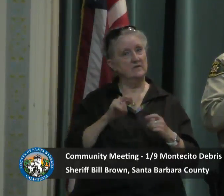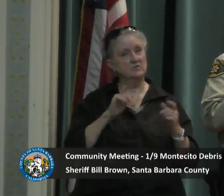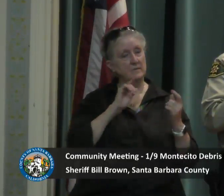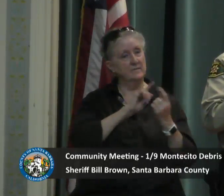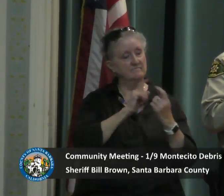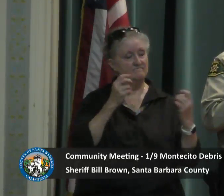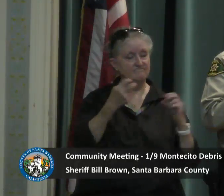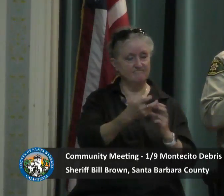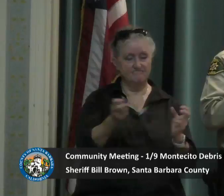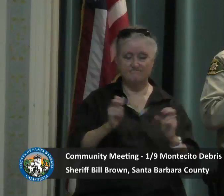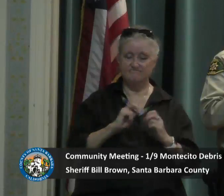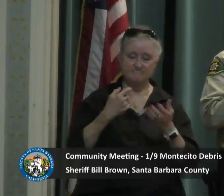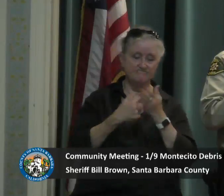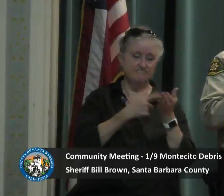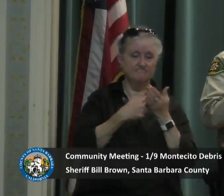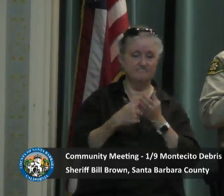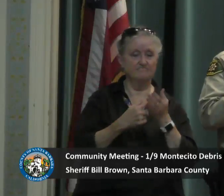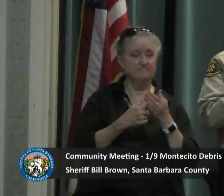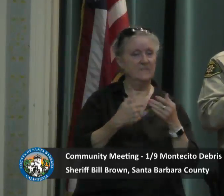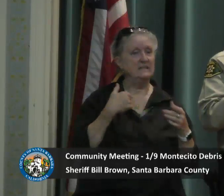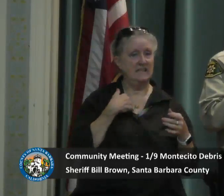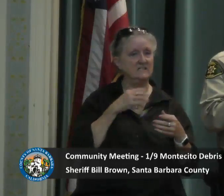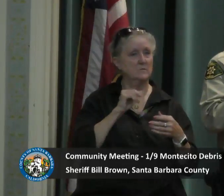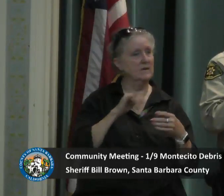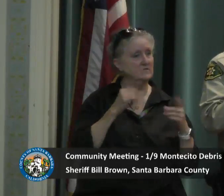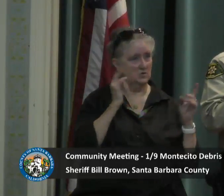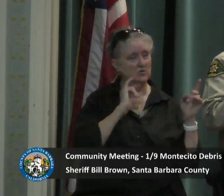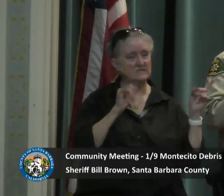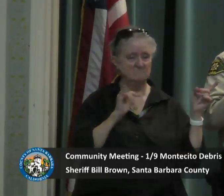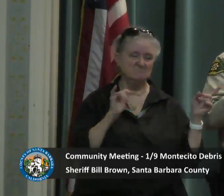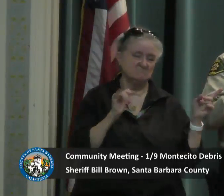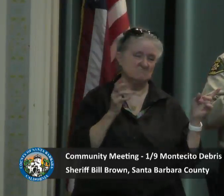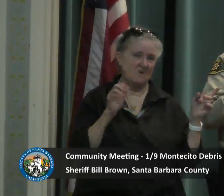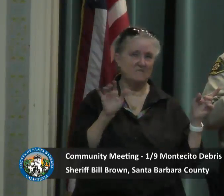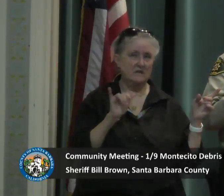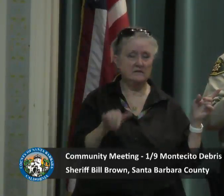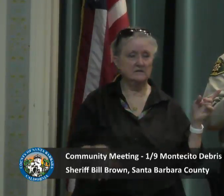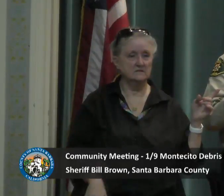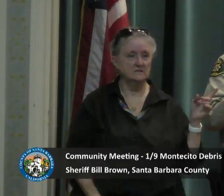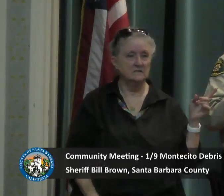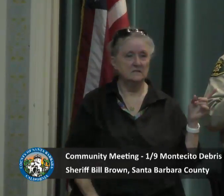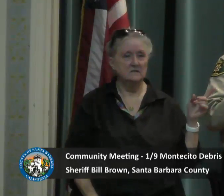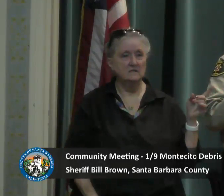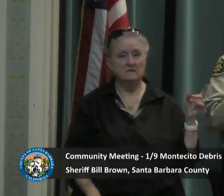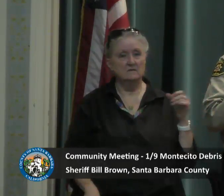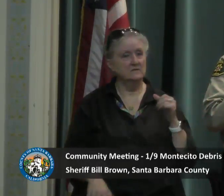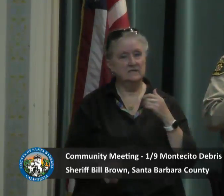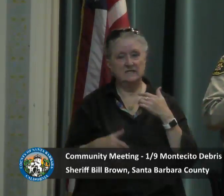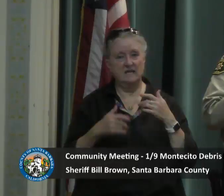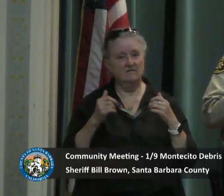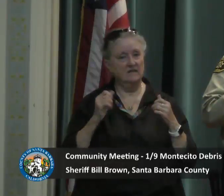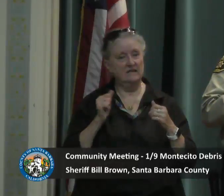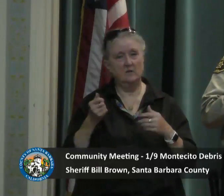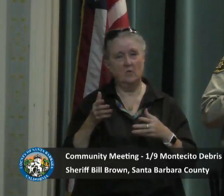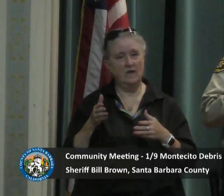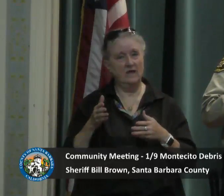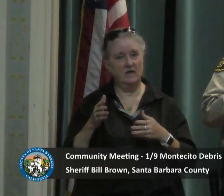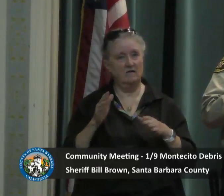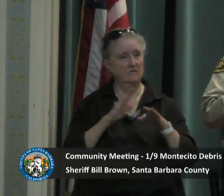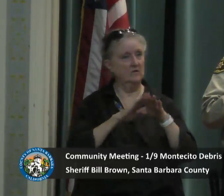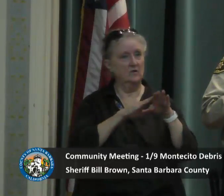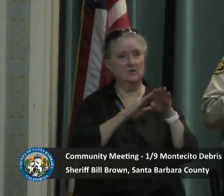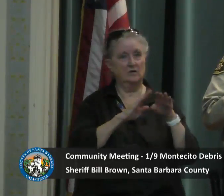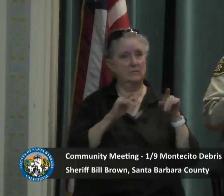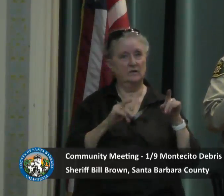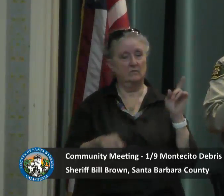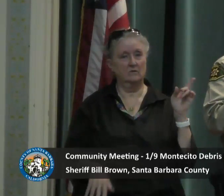discussed this, they had some maps that looked similar to this, but we didn't have any way of alerting